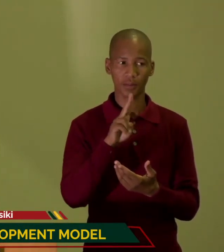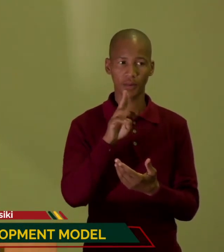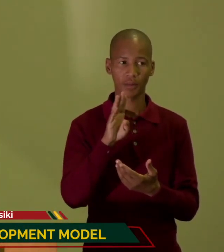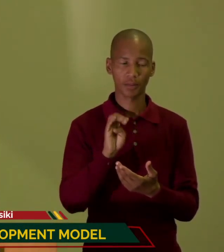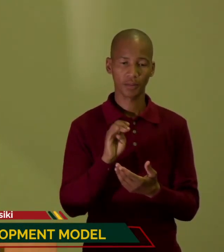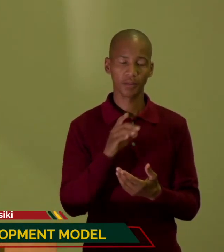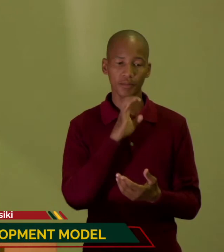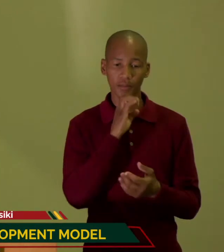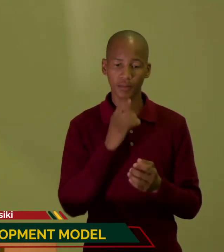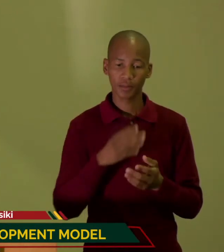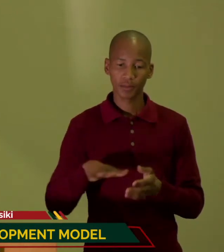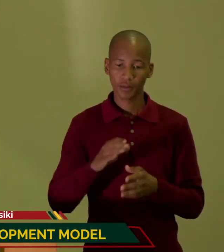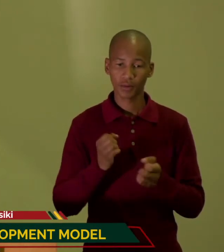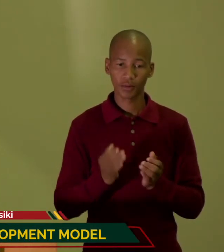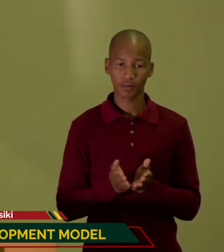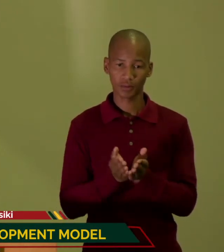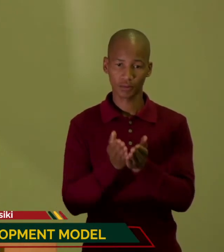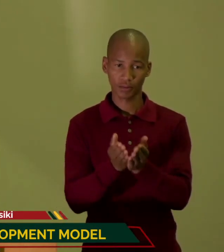we have